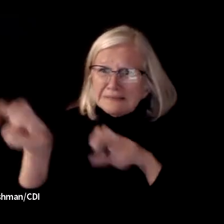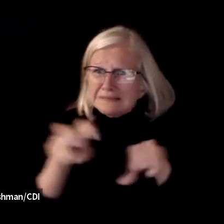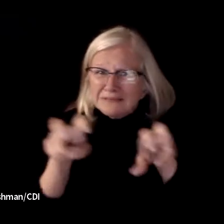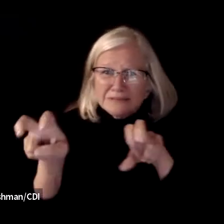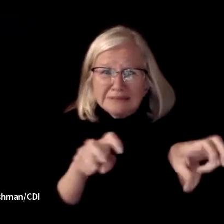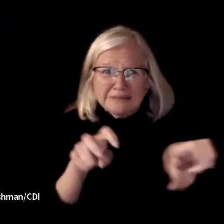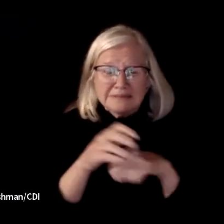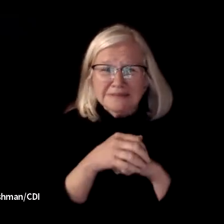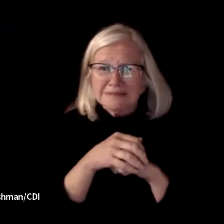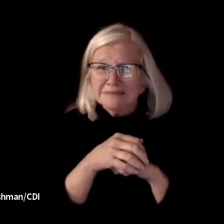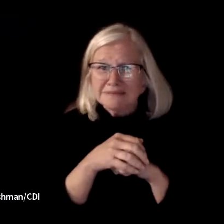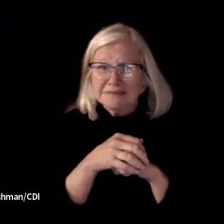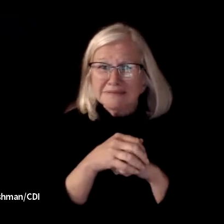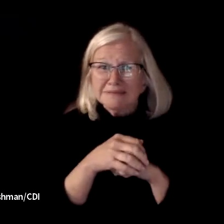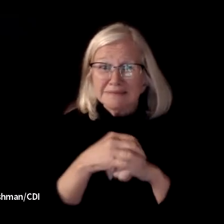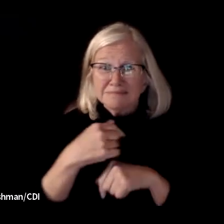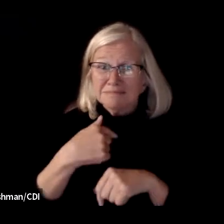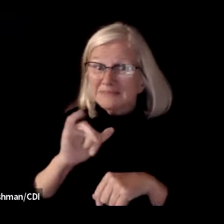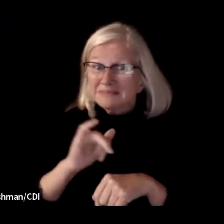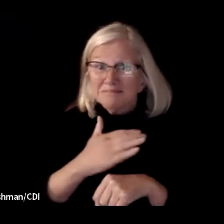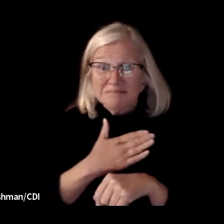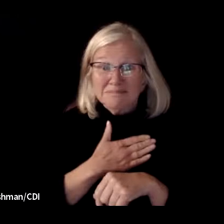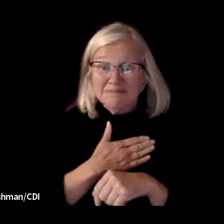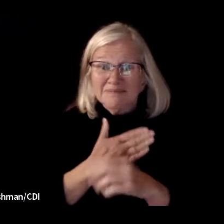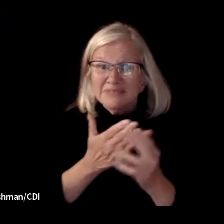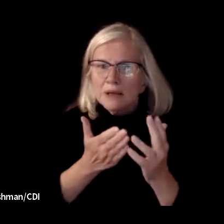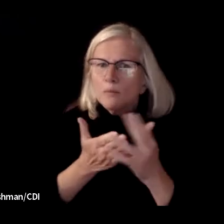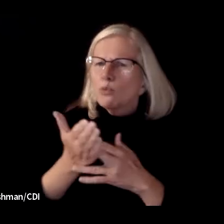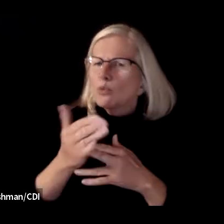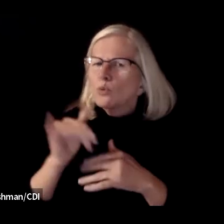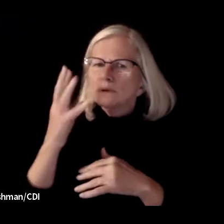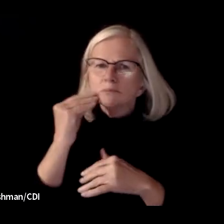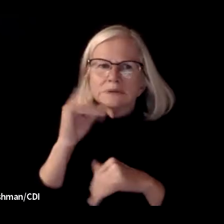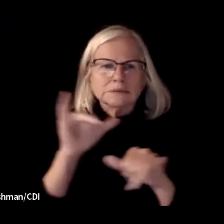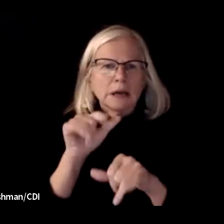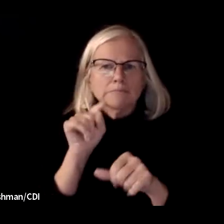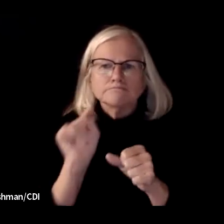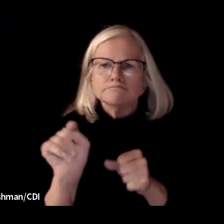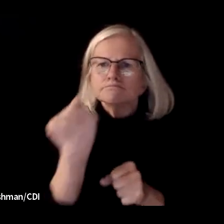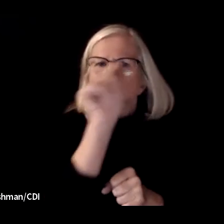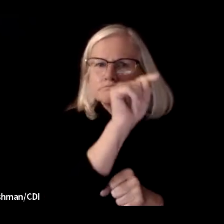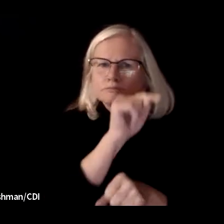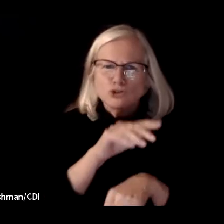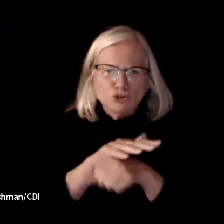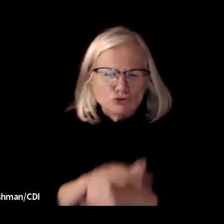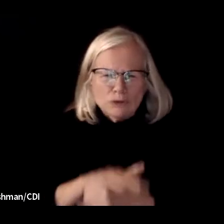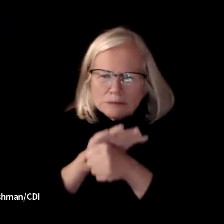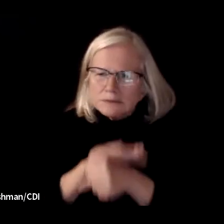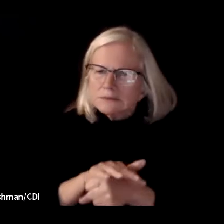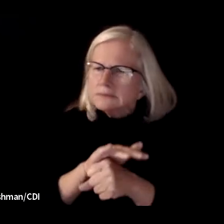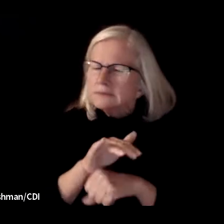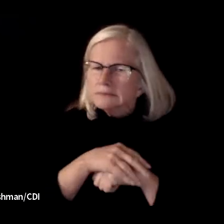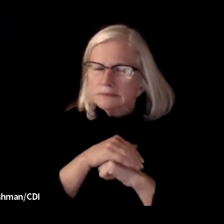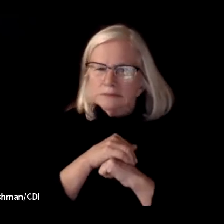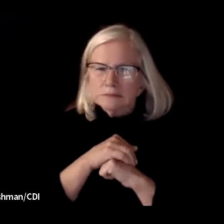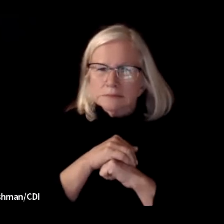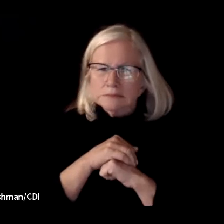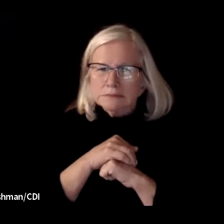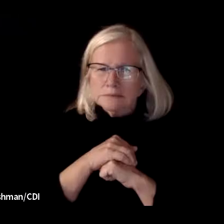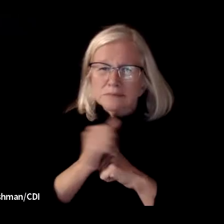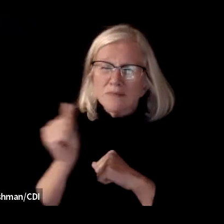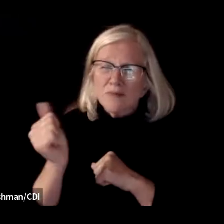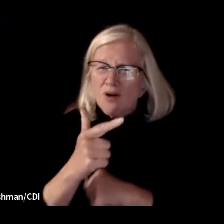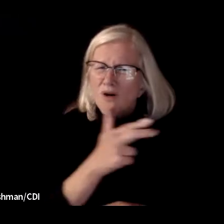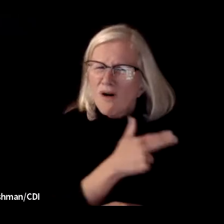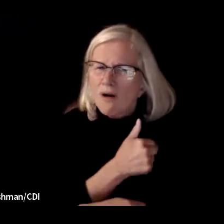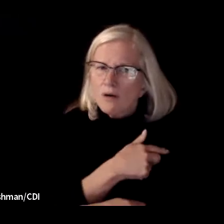mine are undergoing the same stresses that we're hearing about in the metro. And all hospitals across Minnesota are working very closely together to meet